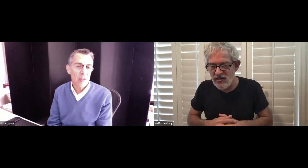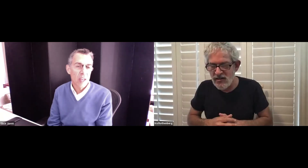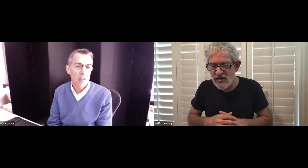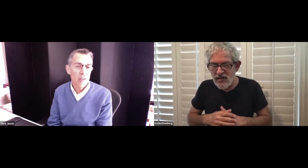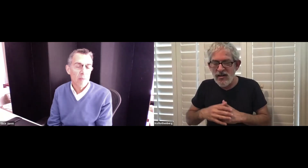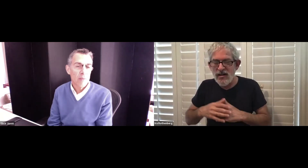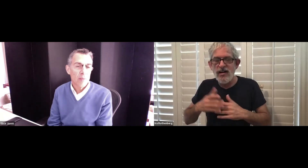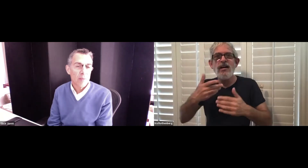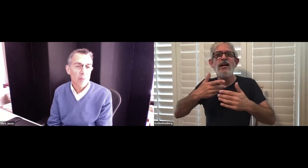States.